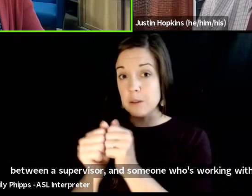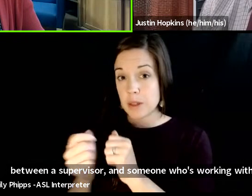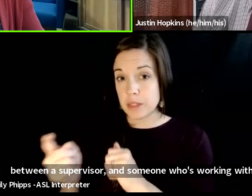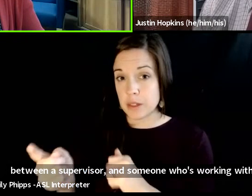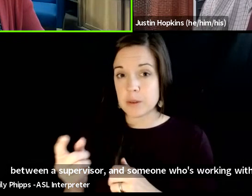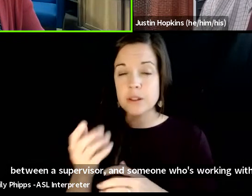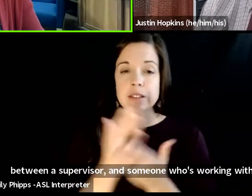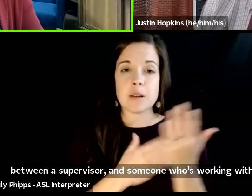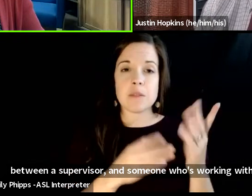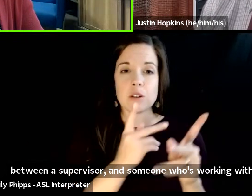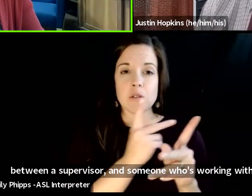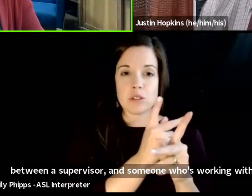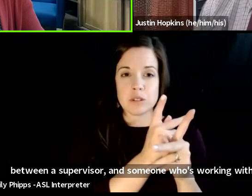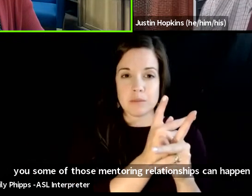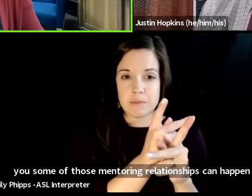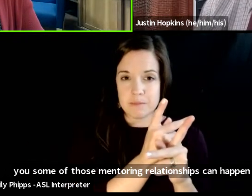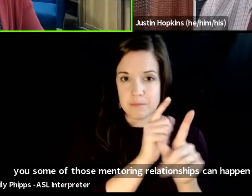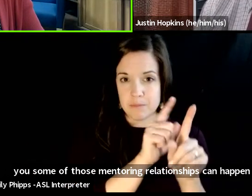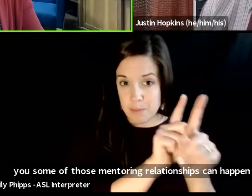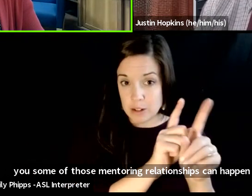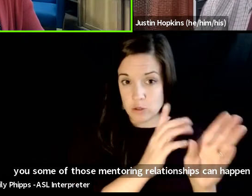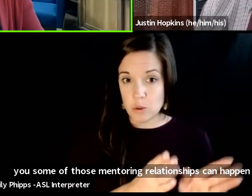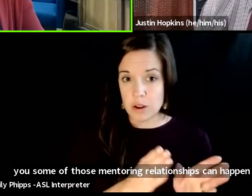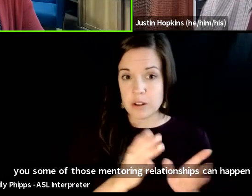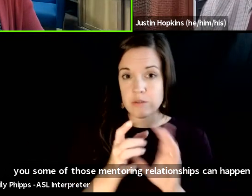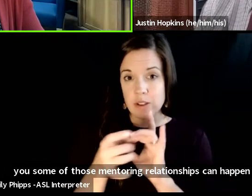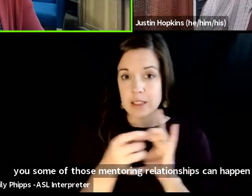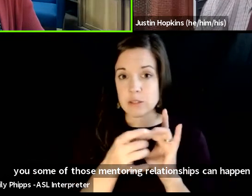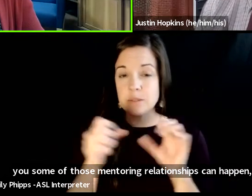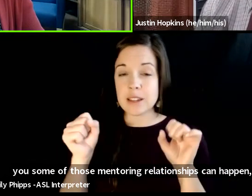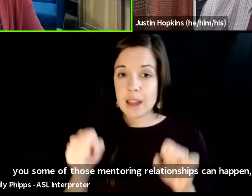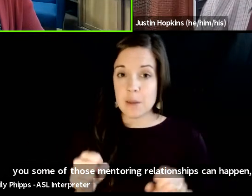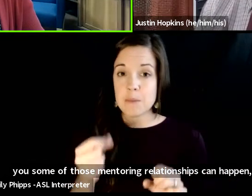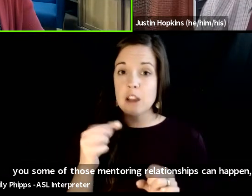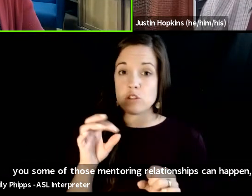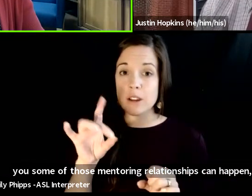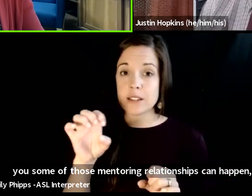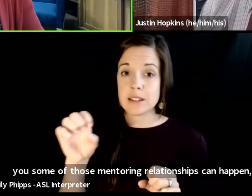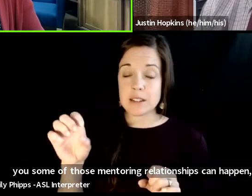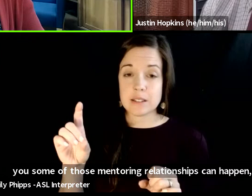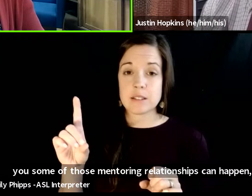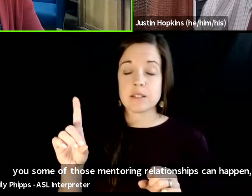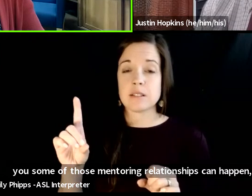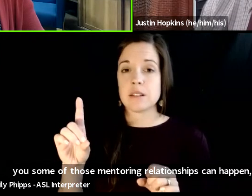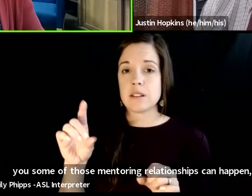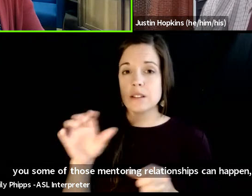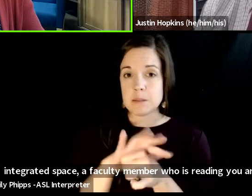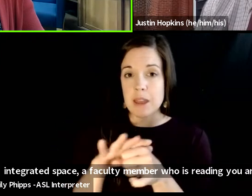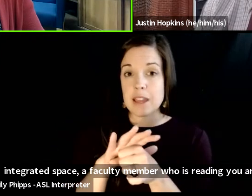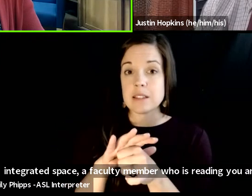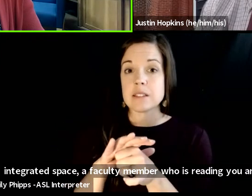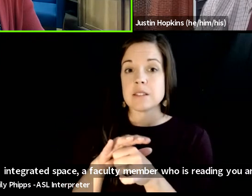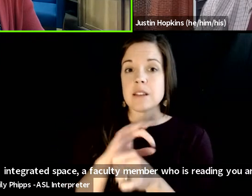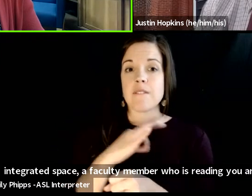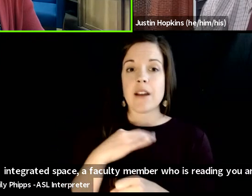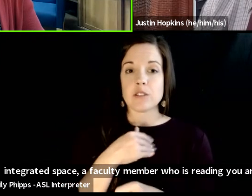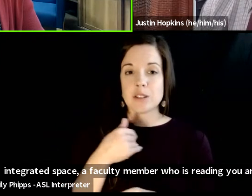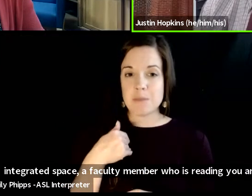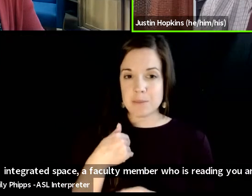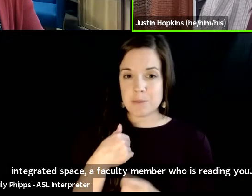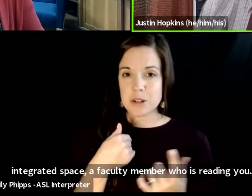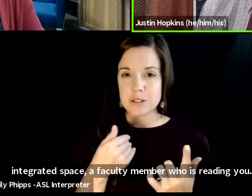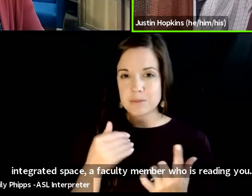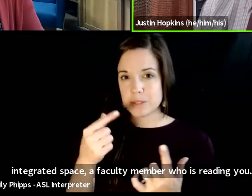mentored relationships can happen in a graded space, a faculty member who is grading you, and yet they are also your